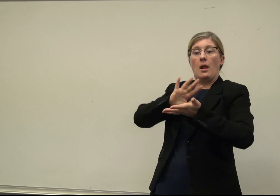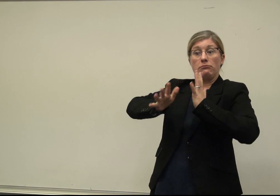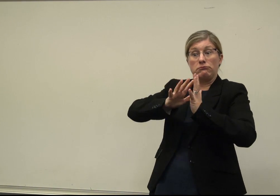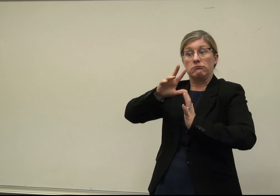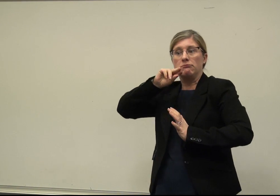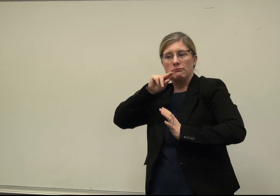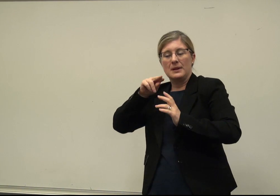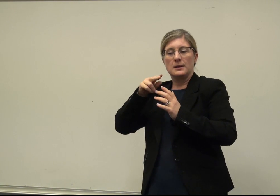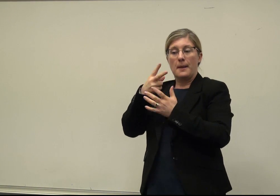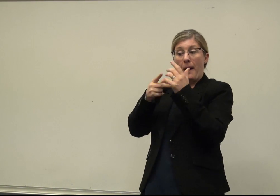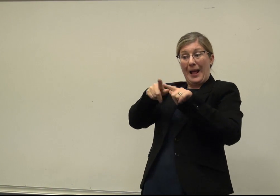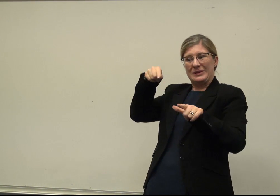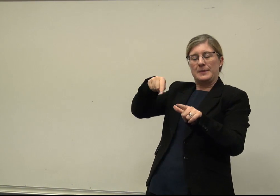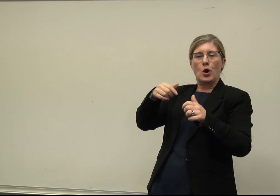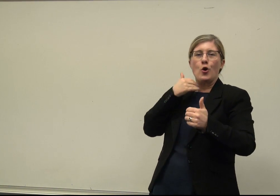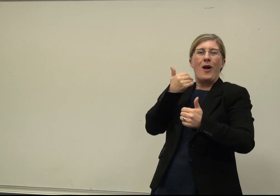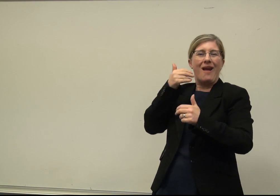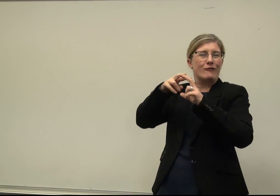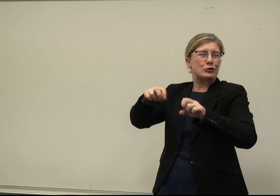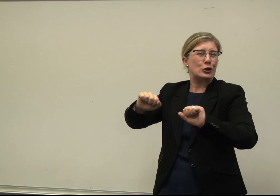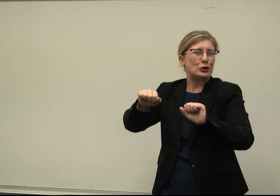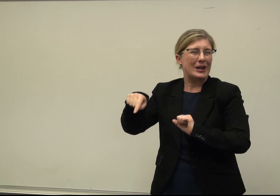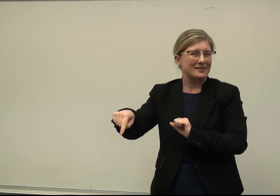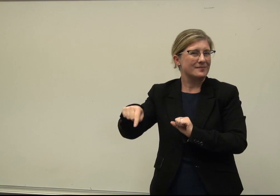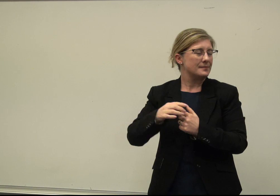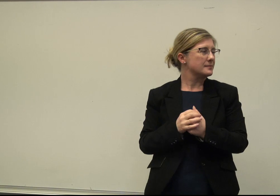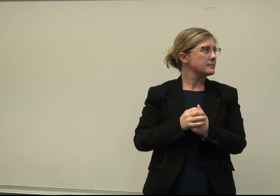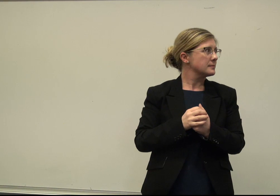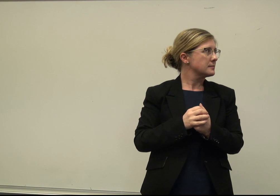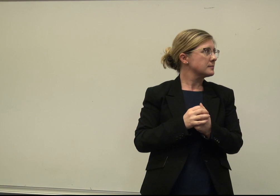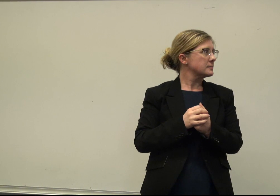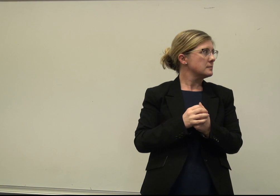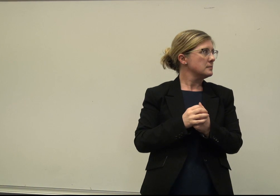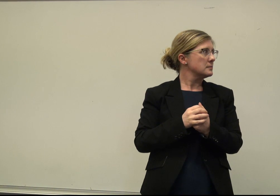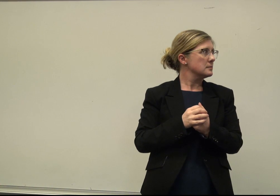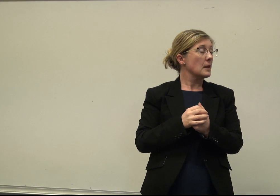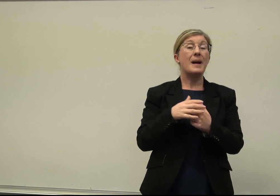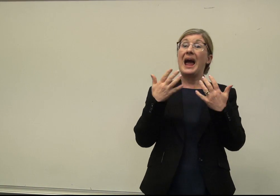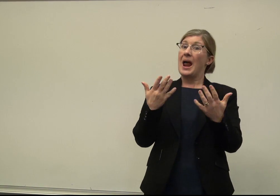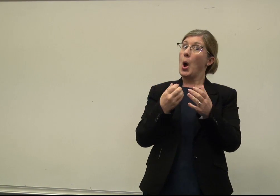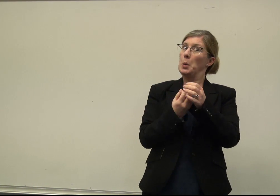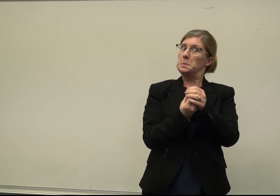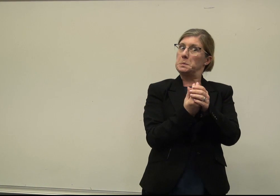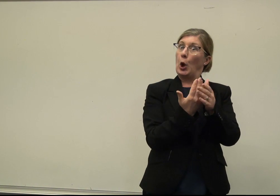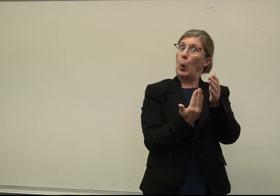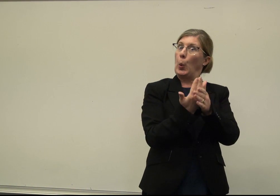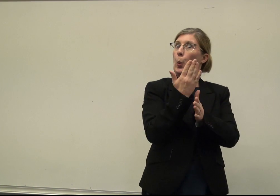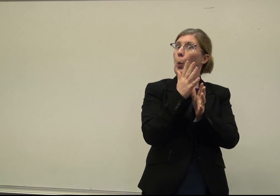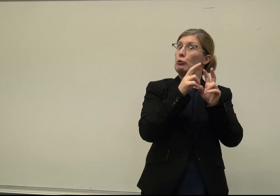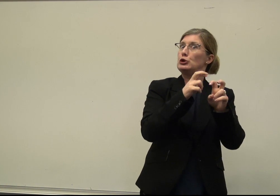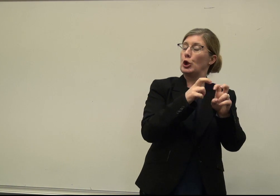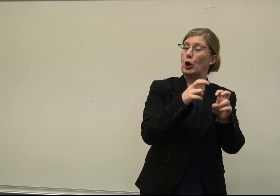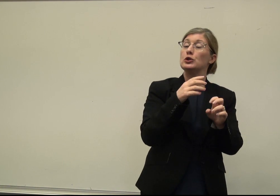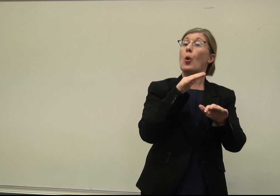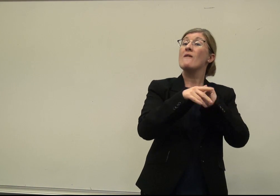a new trend in research on unimodal signers, so